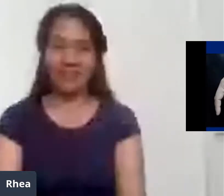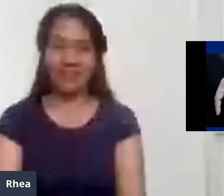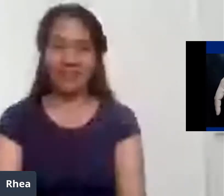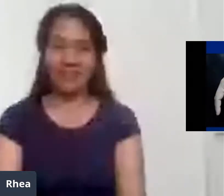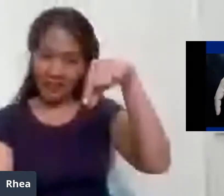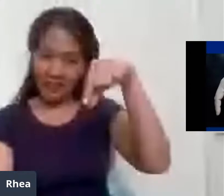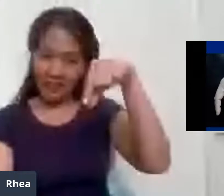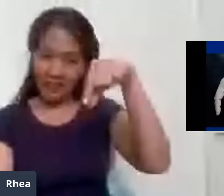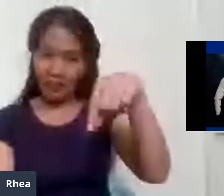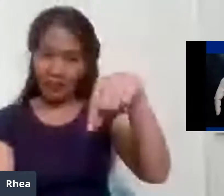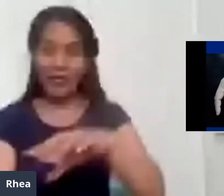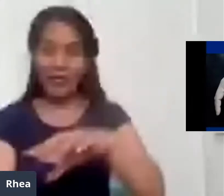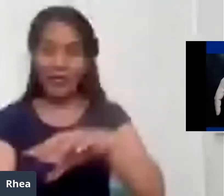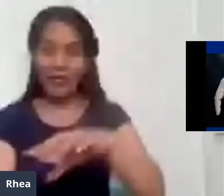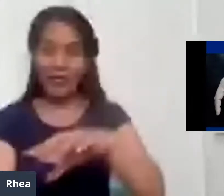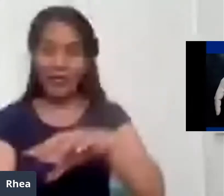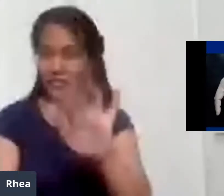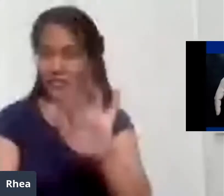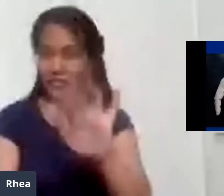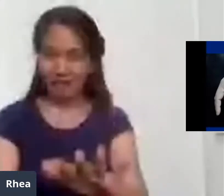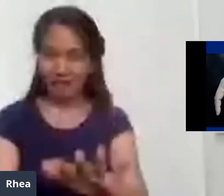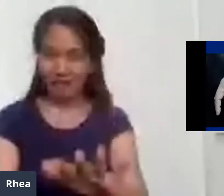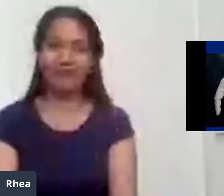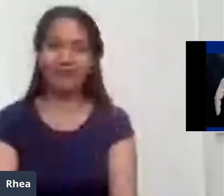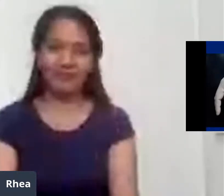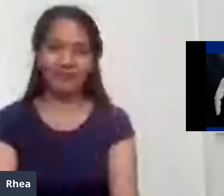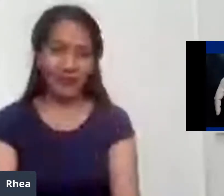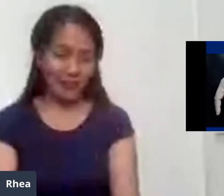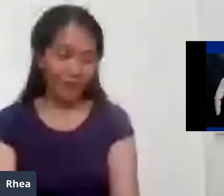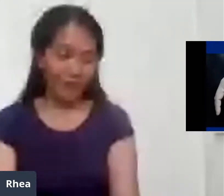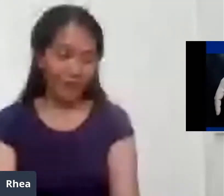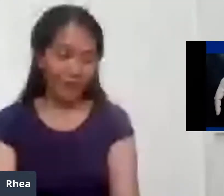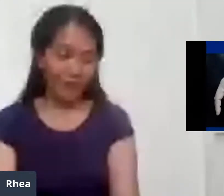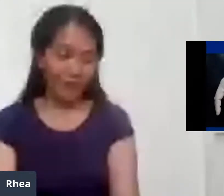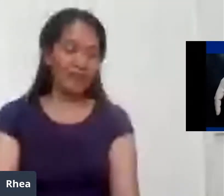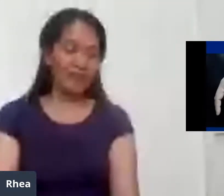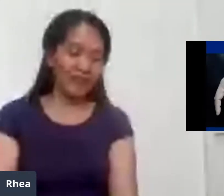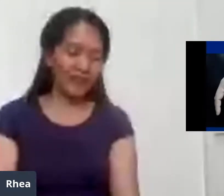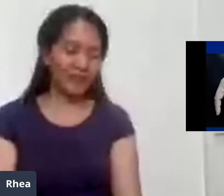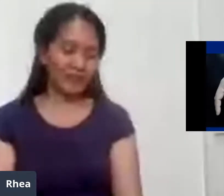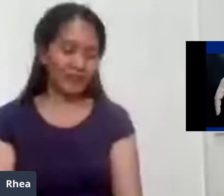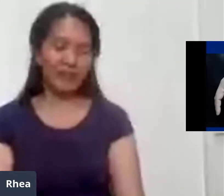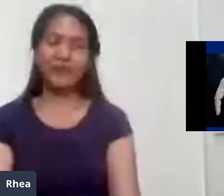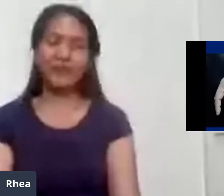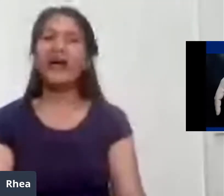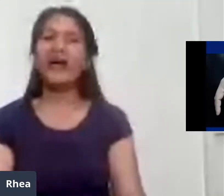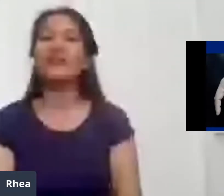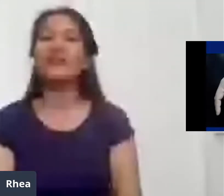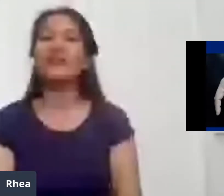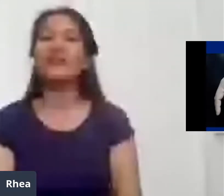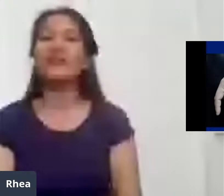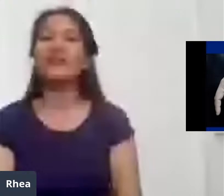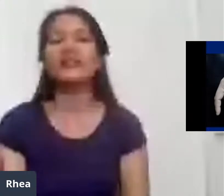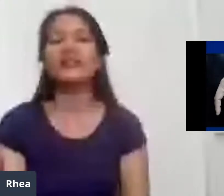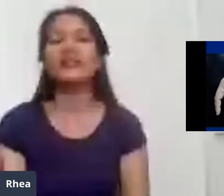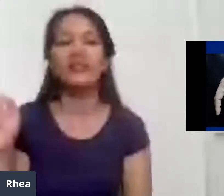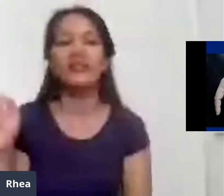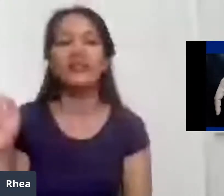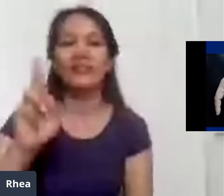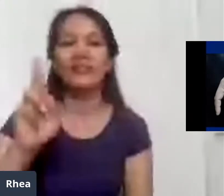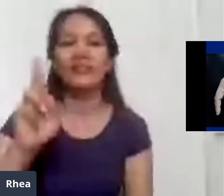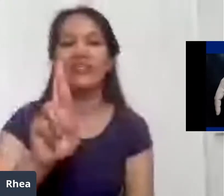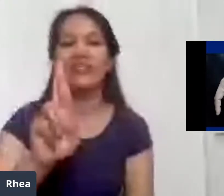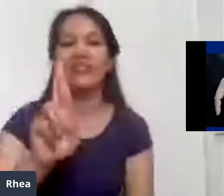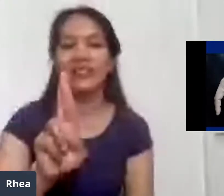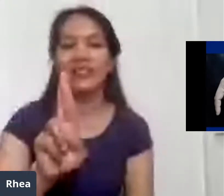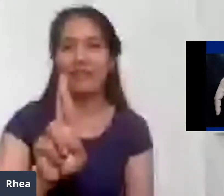tanong, question. Q for question. Okay pa? Next, we have letter